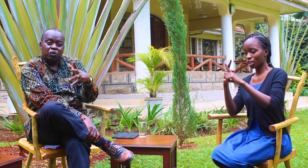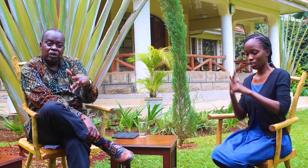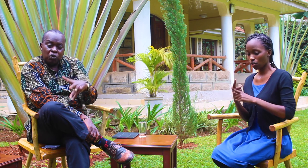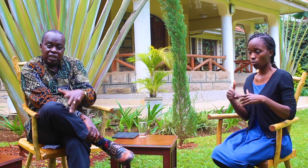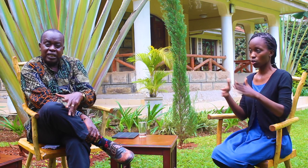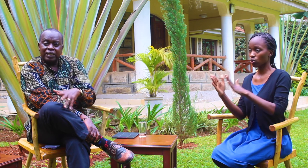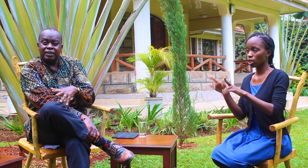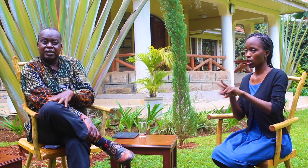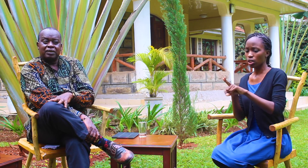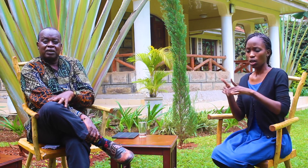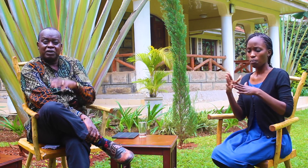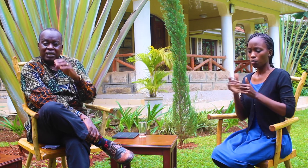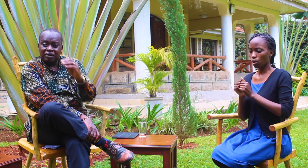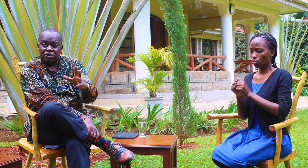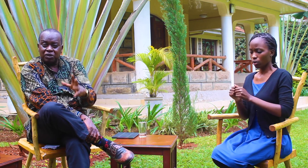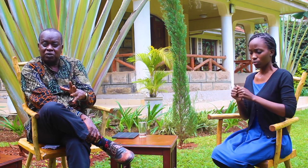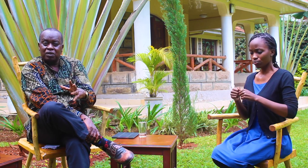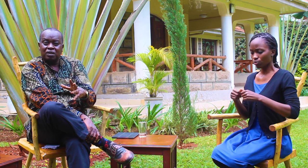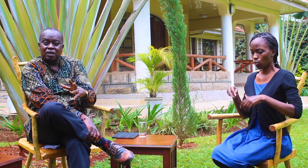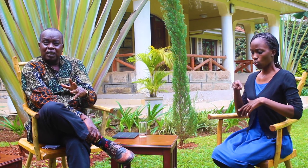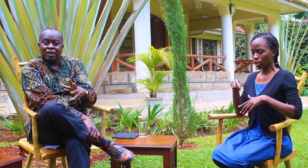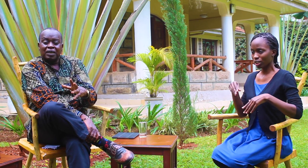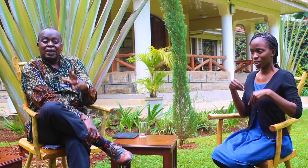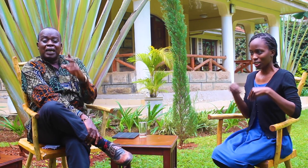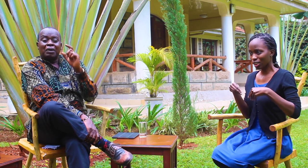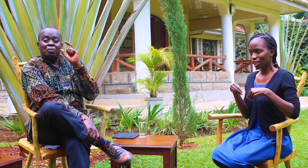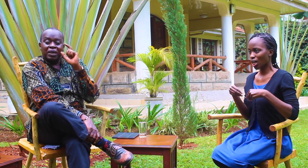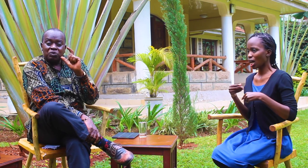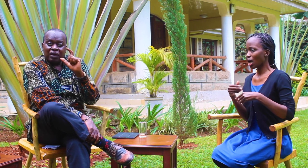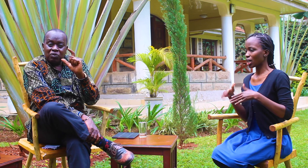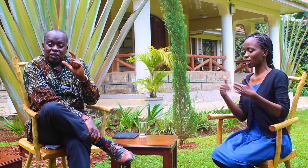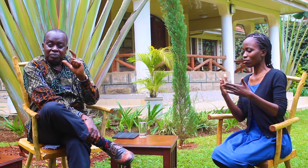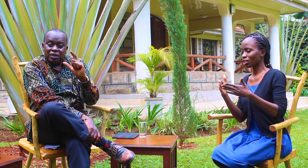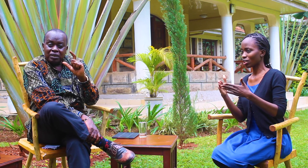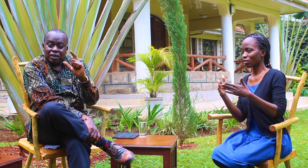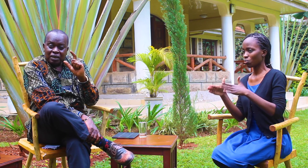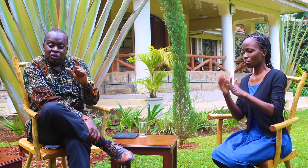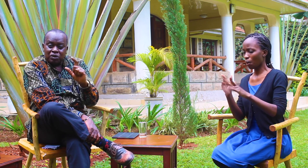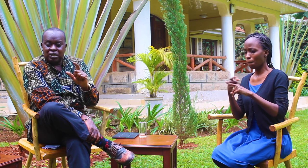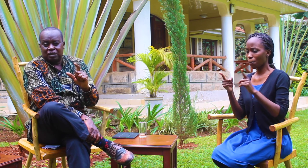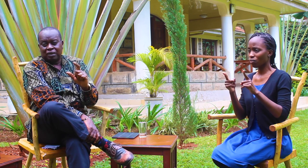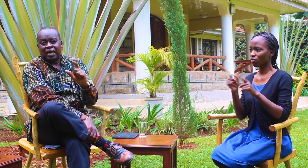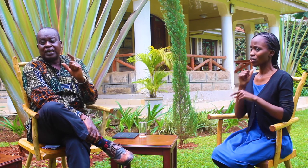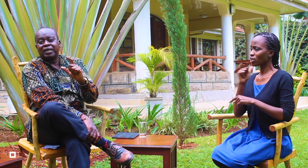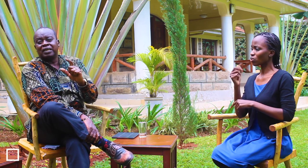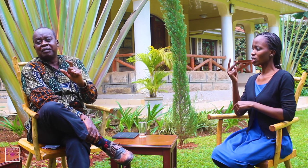with walking challenges being given positions. But we have not been able to see a hearing